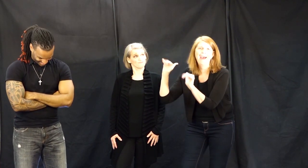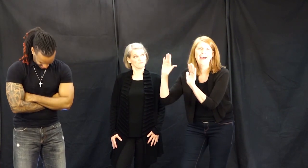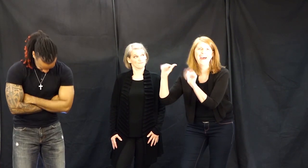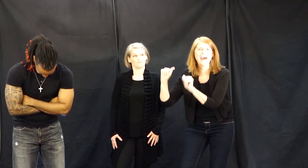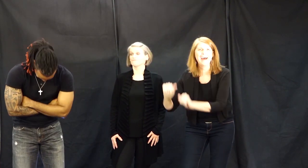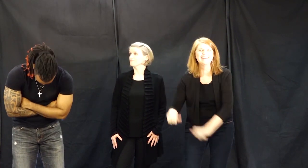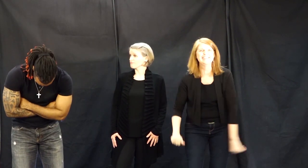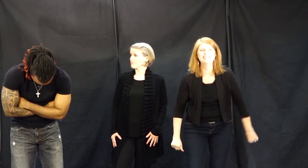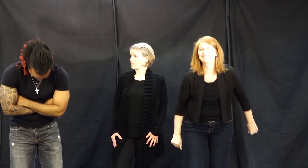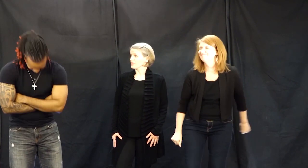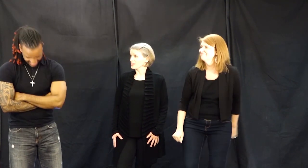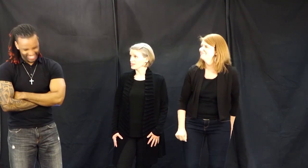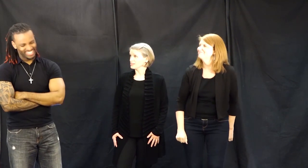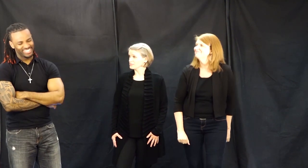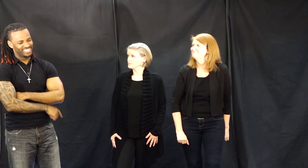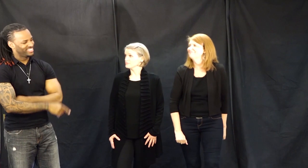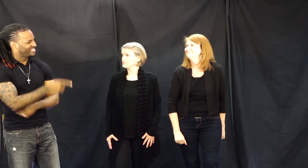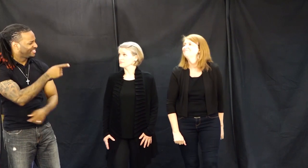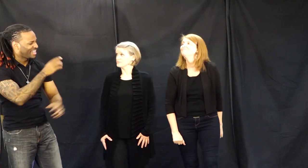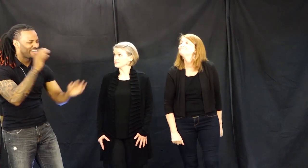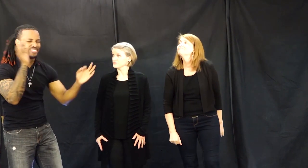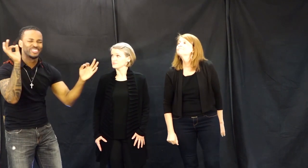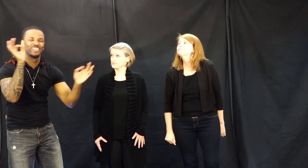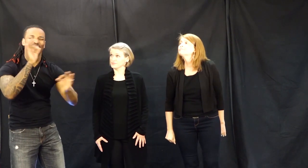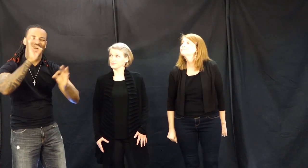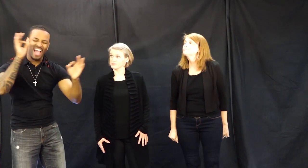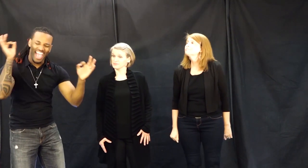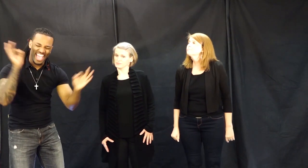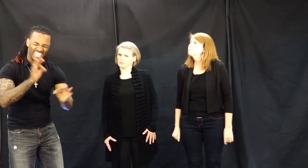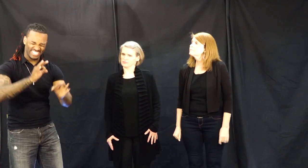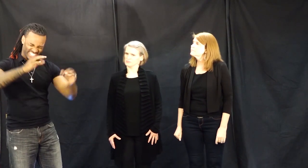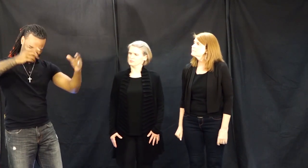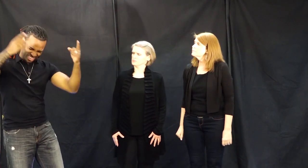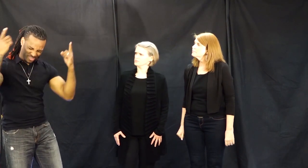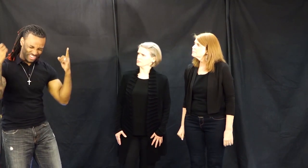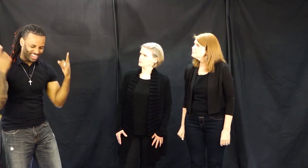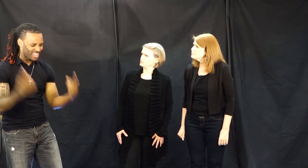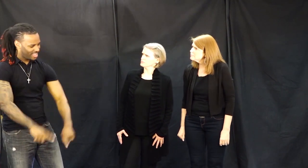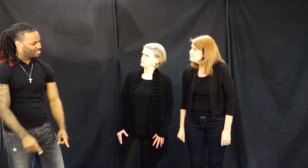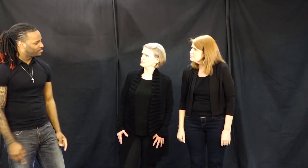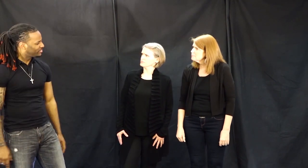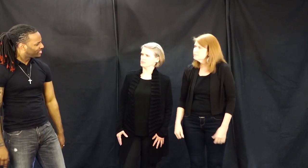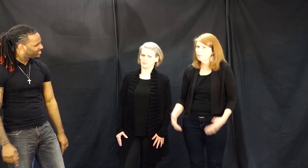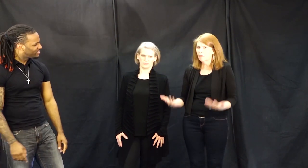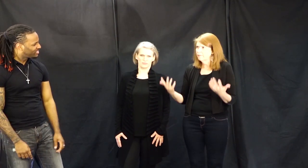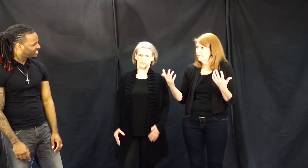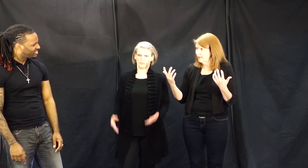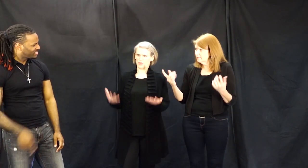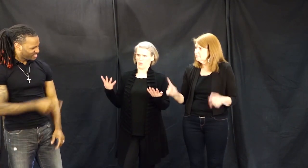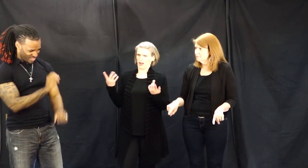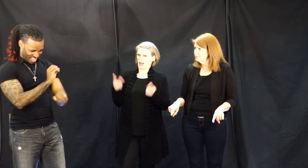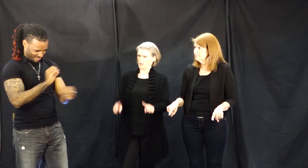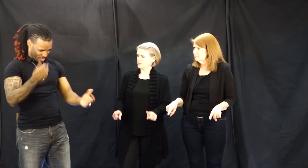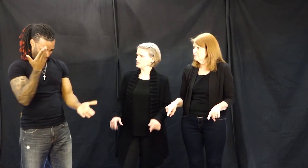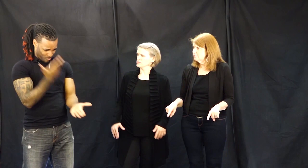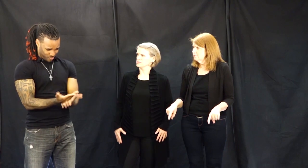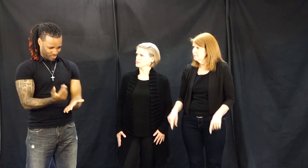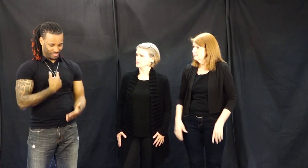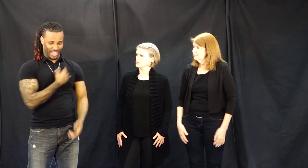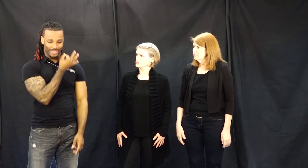come from. Ha! You don't even know what you're asking me to confess. Confess. You have nothing, I don't have to